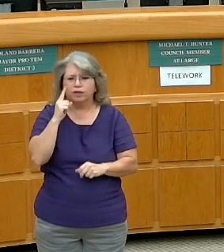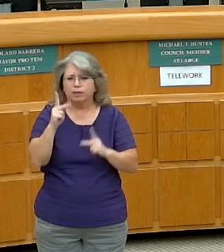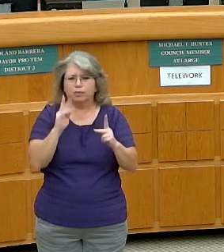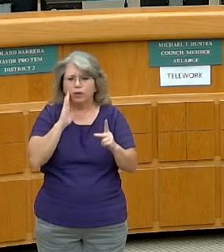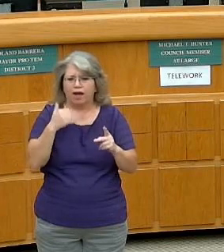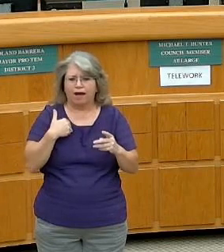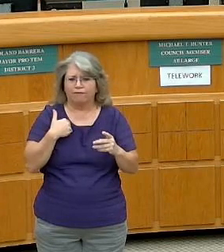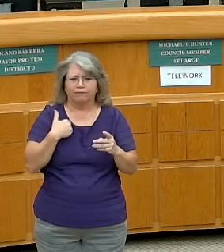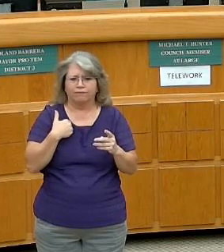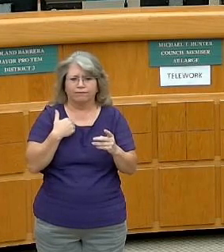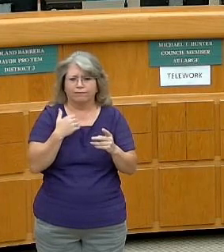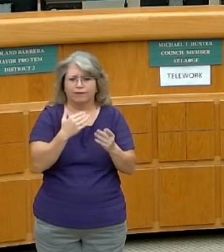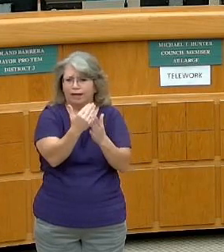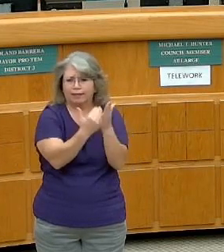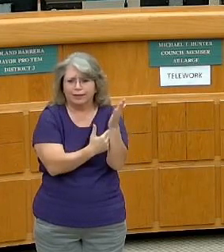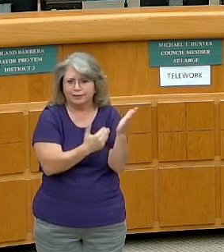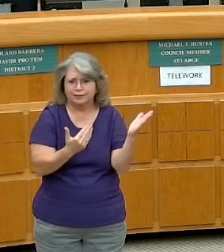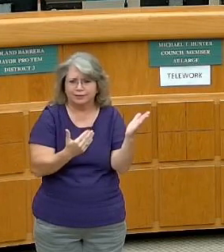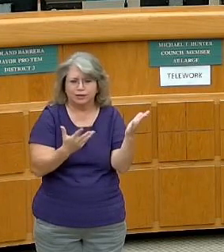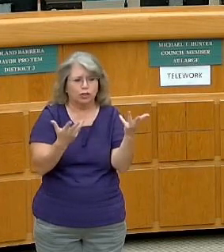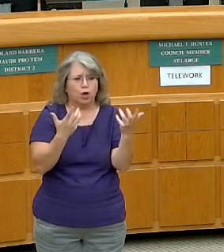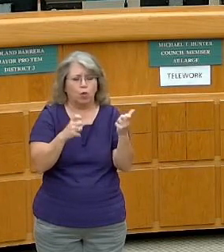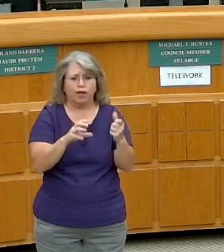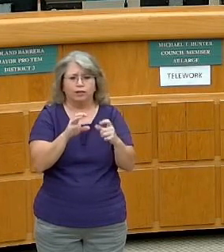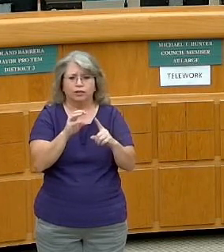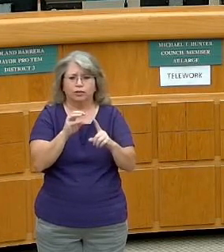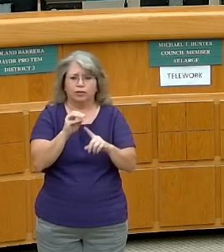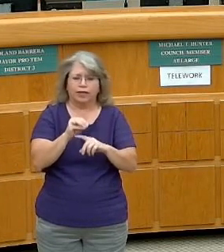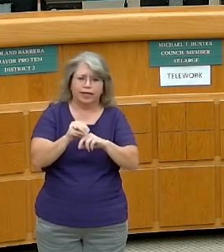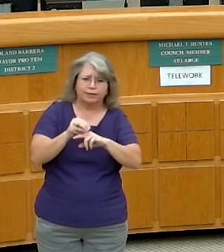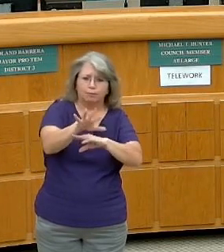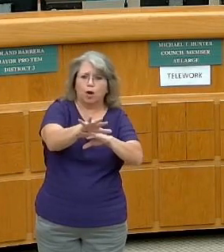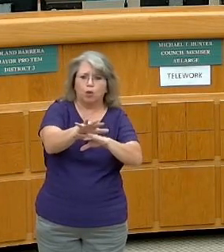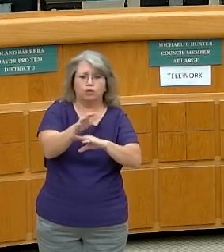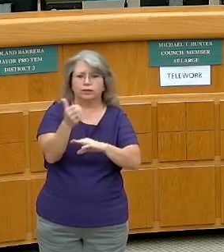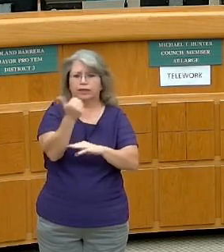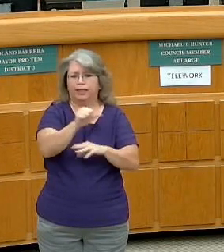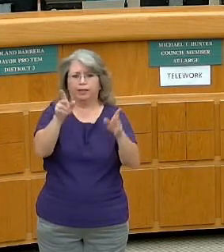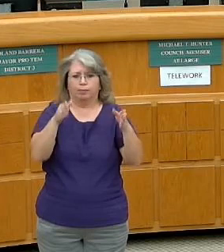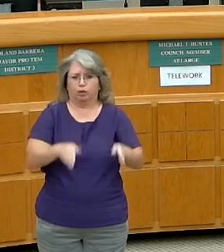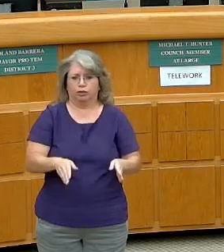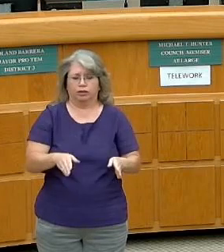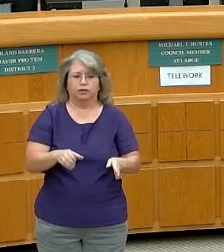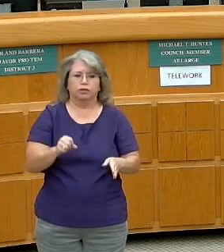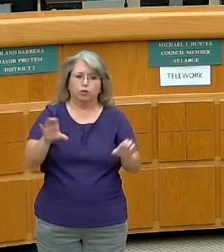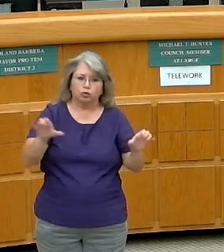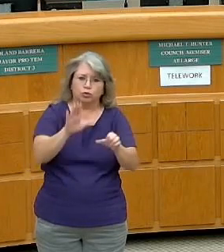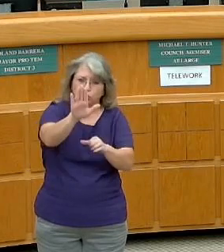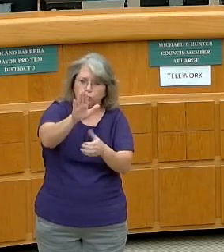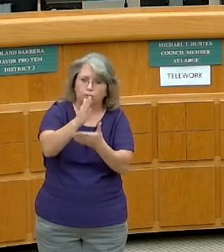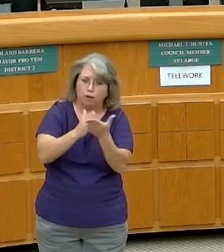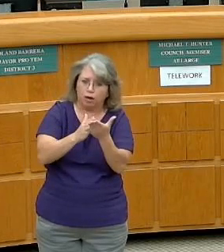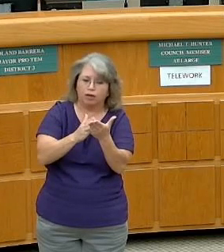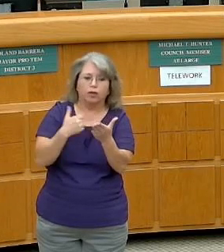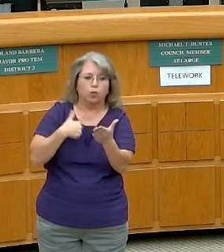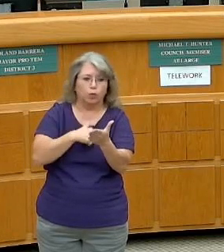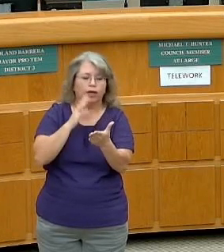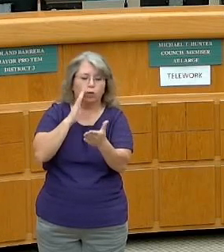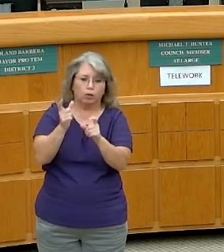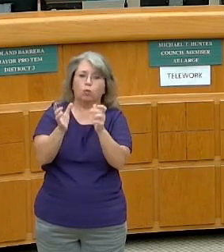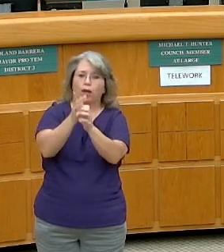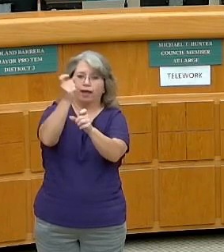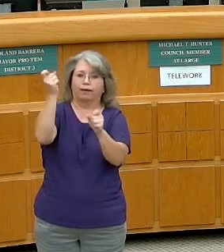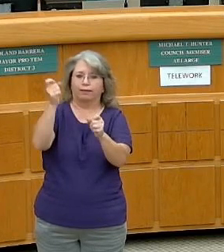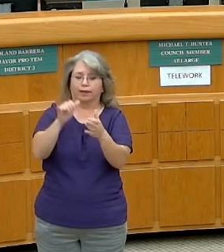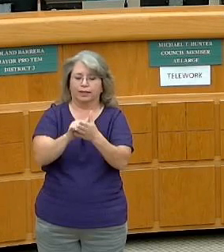want to expose anybody. And so do your part, and together we're going to win this thing. And the people that